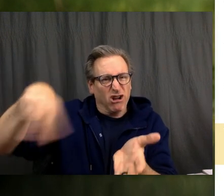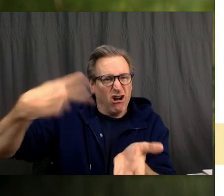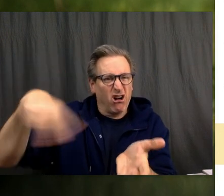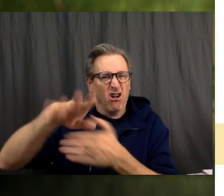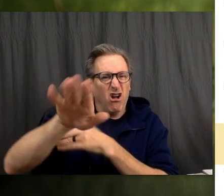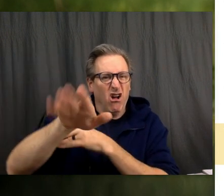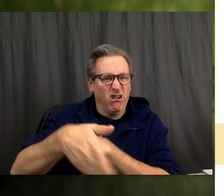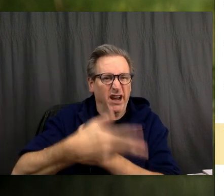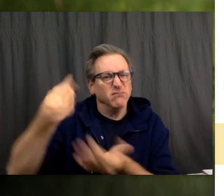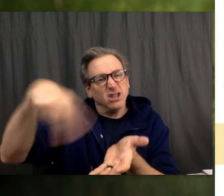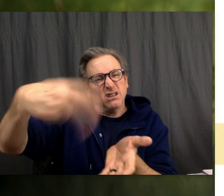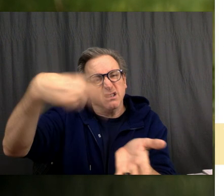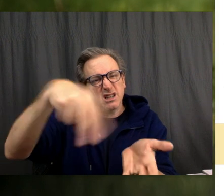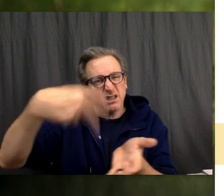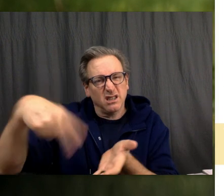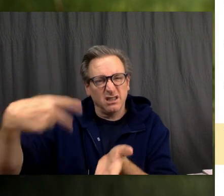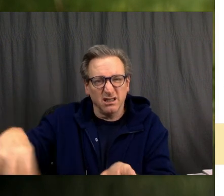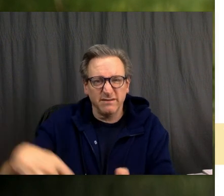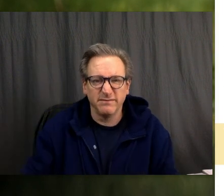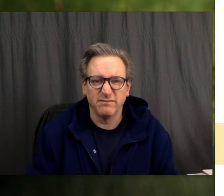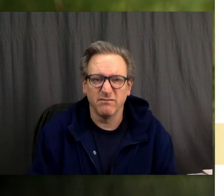Dance real hard all night.